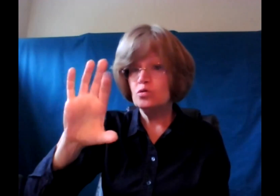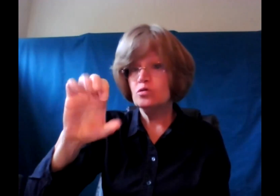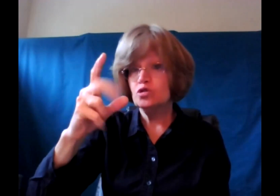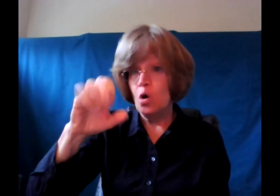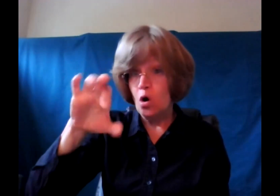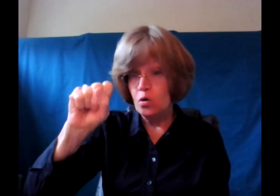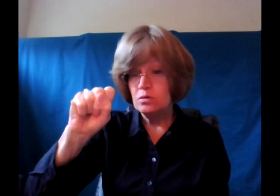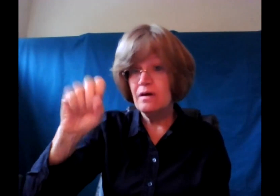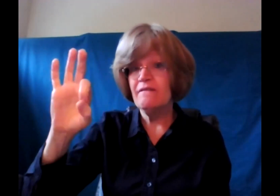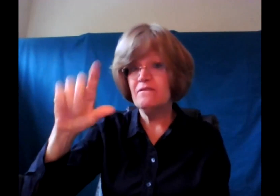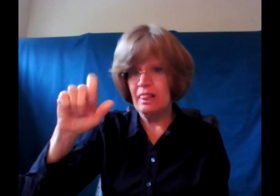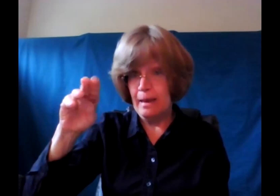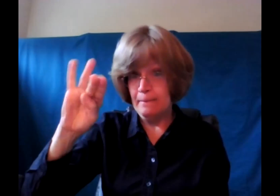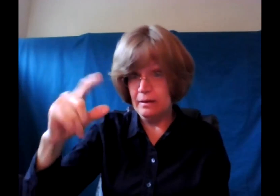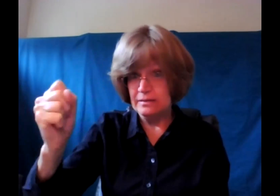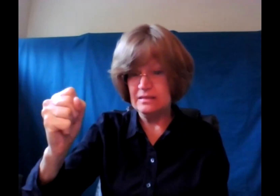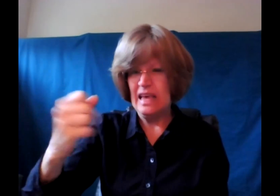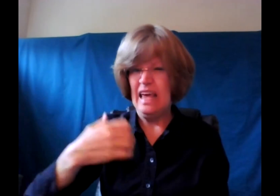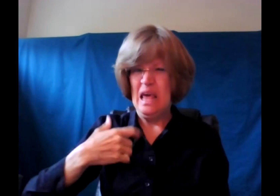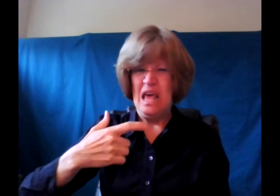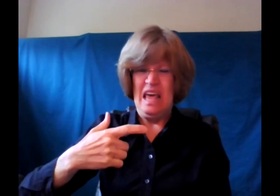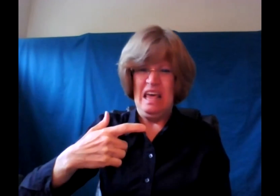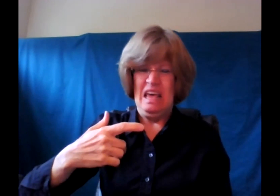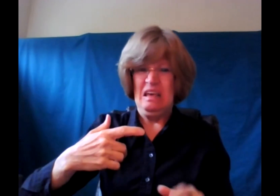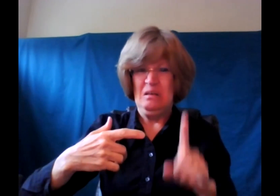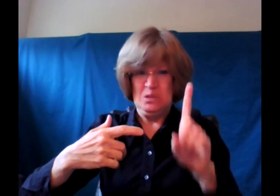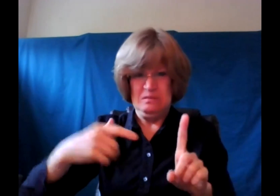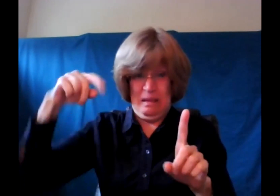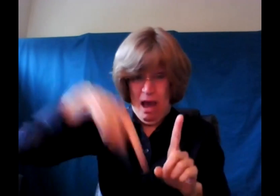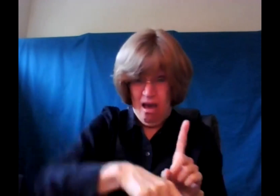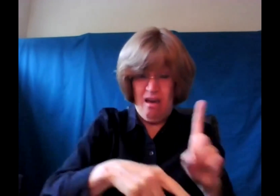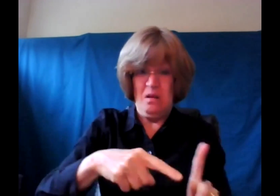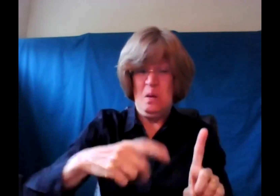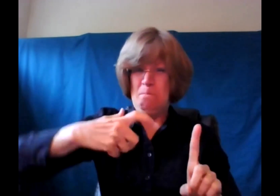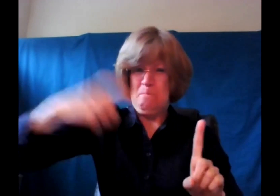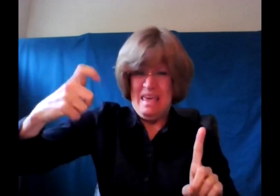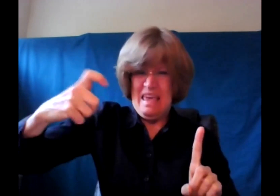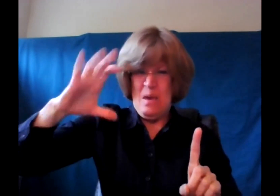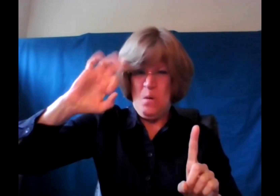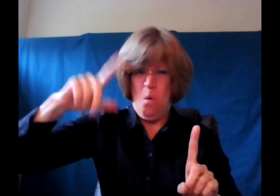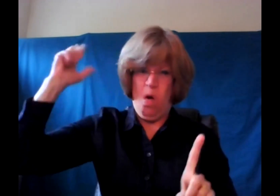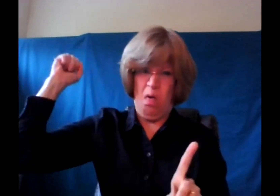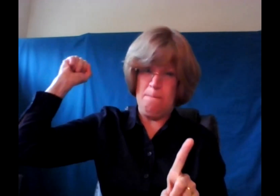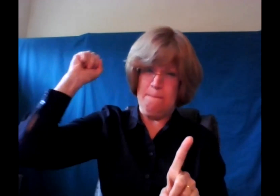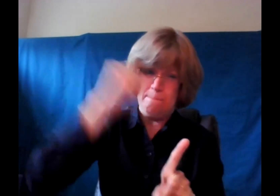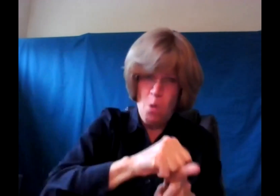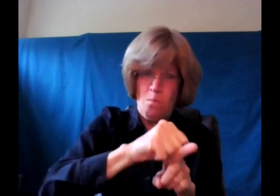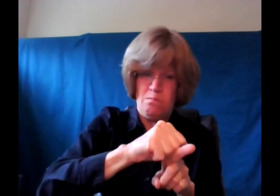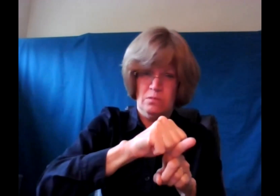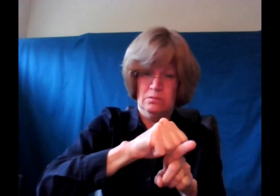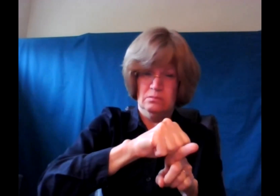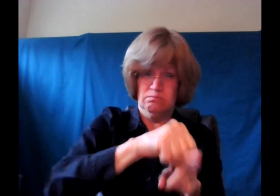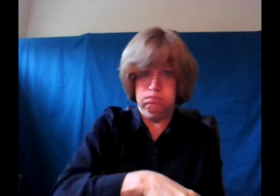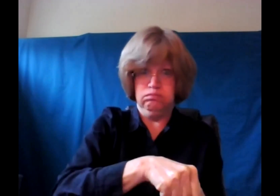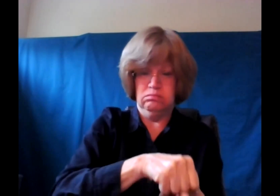Fleming's had a huge piece of coal that fell on his back. He was so severely